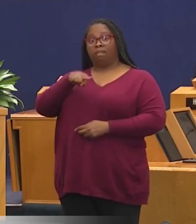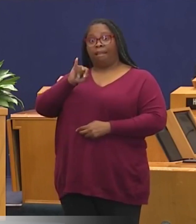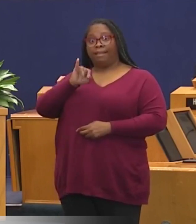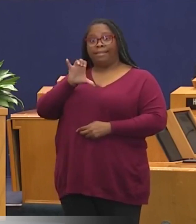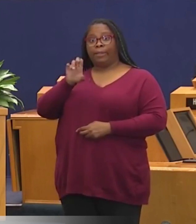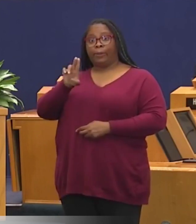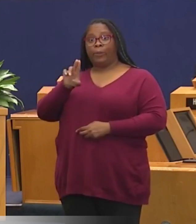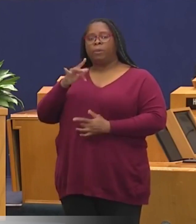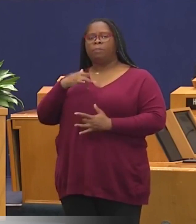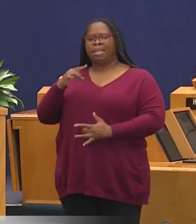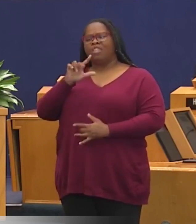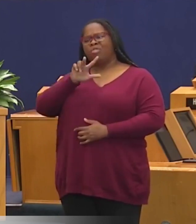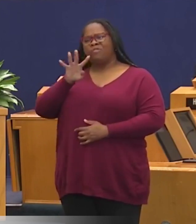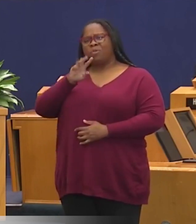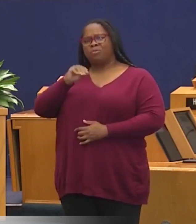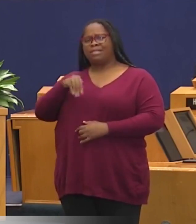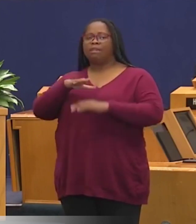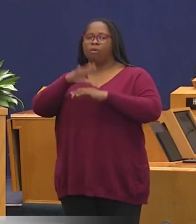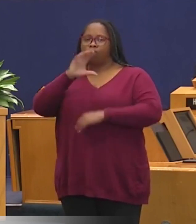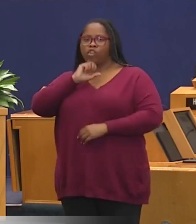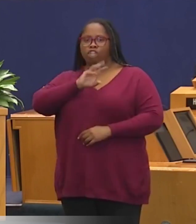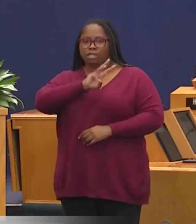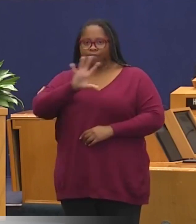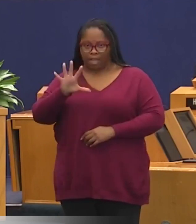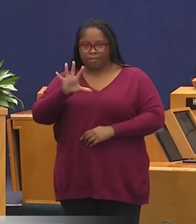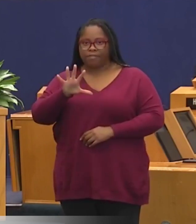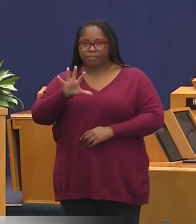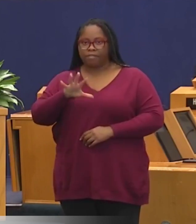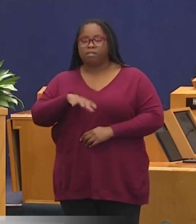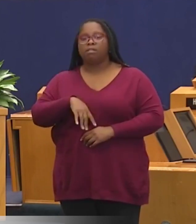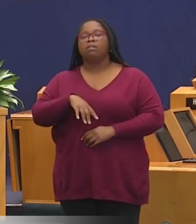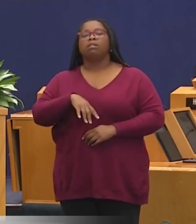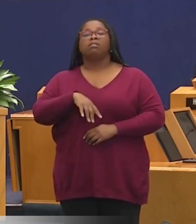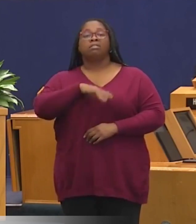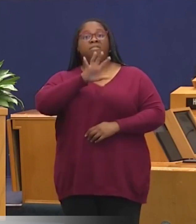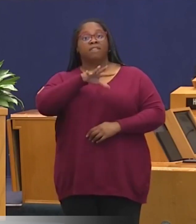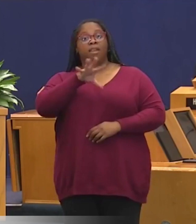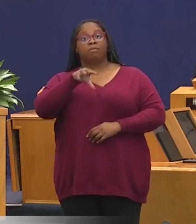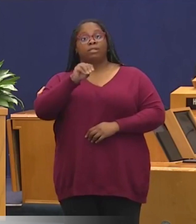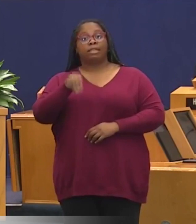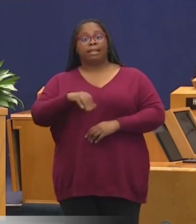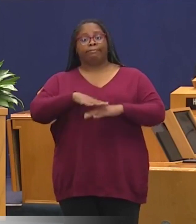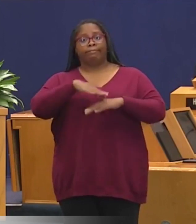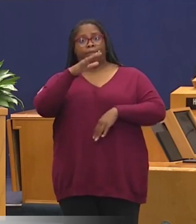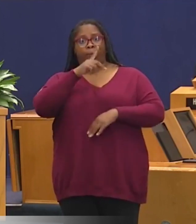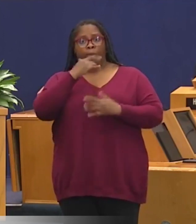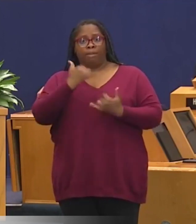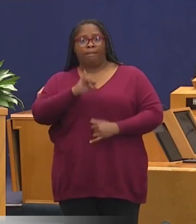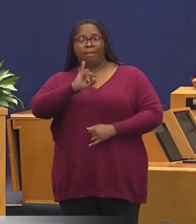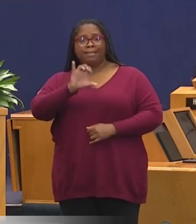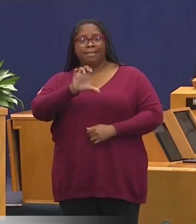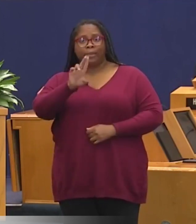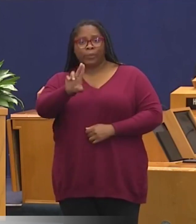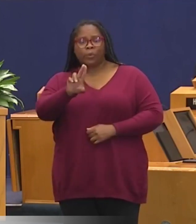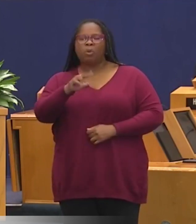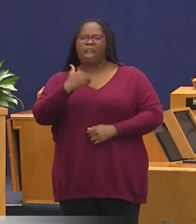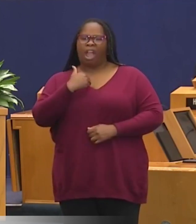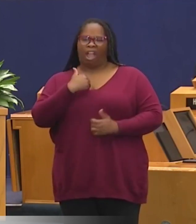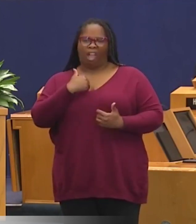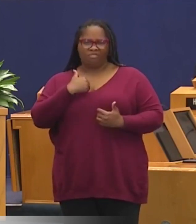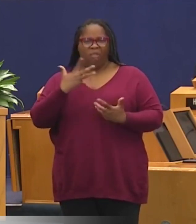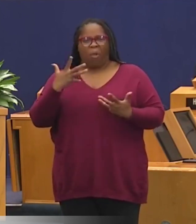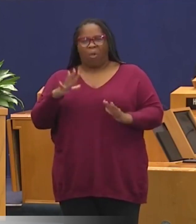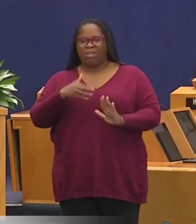over the age of 65, and over 55% of folks in the intensive care unit have underlying